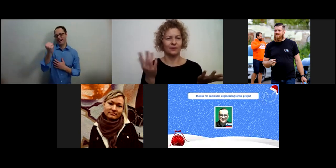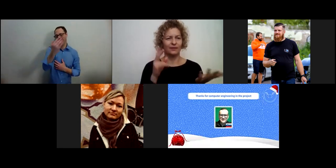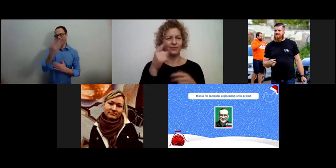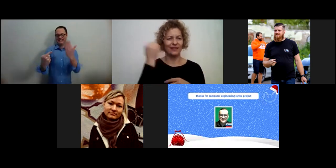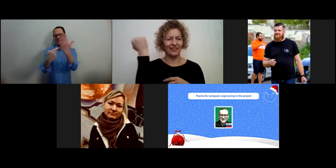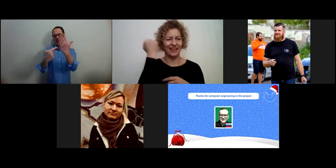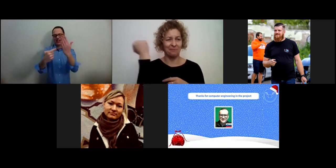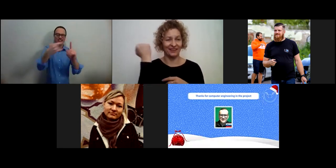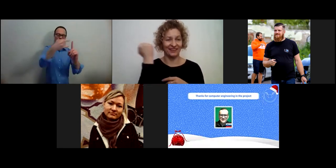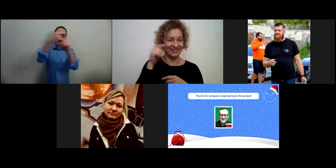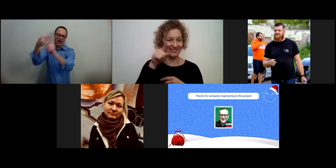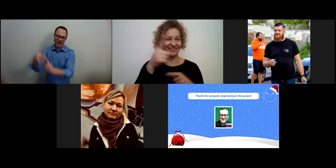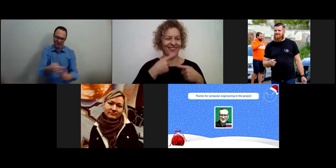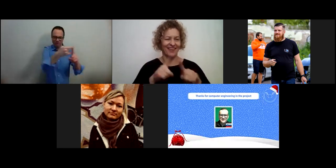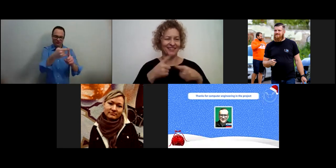presentations.